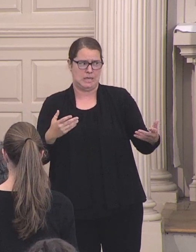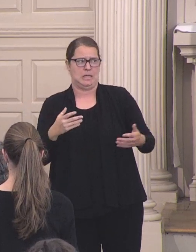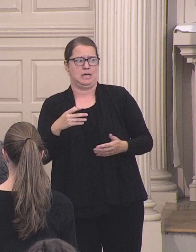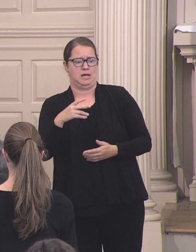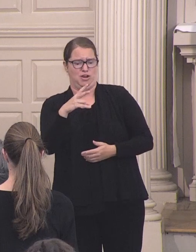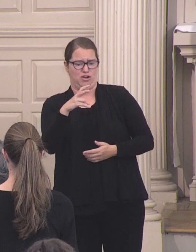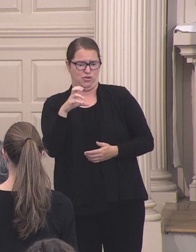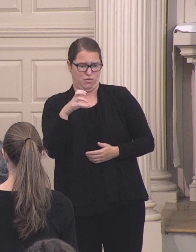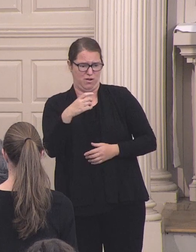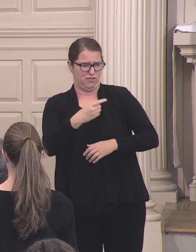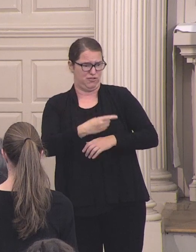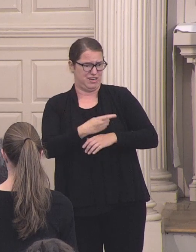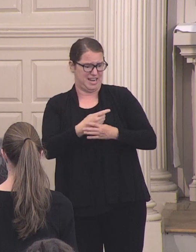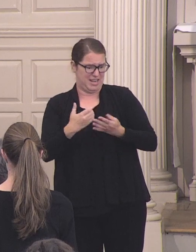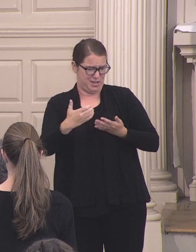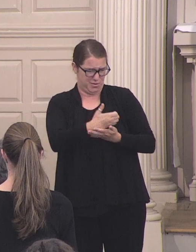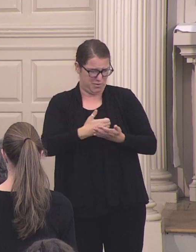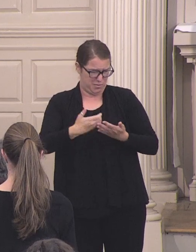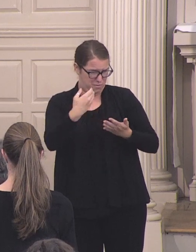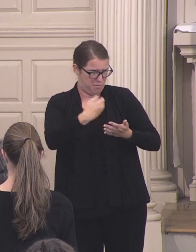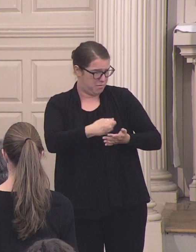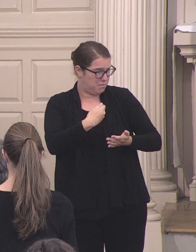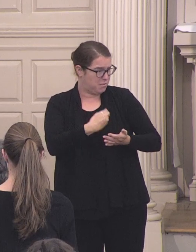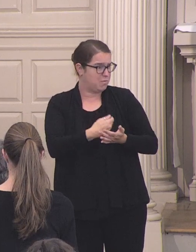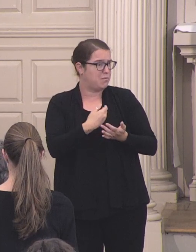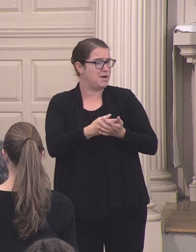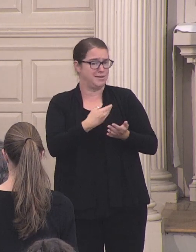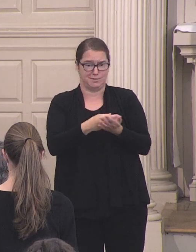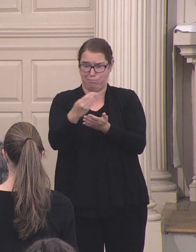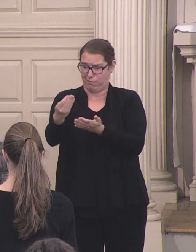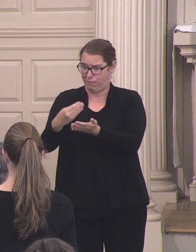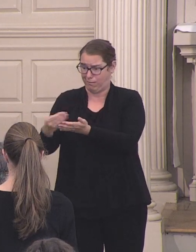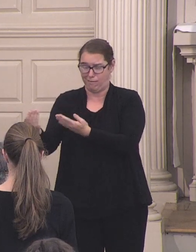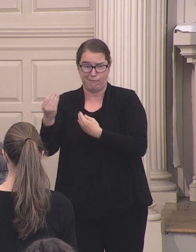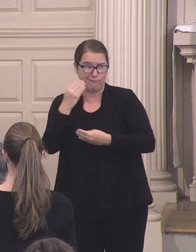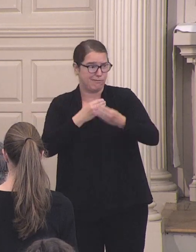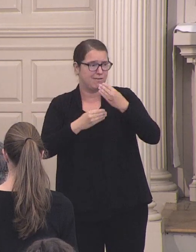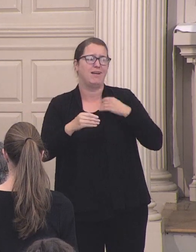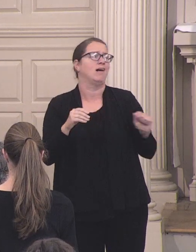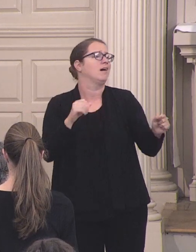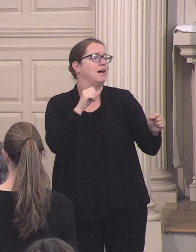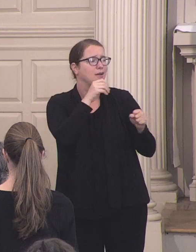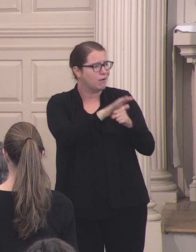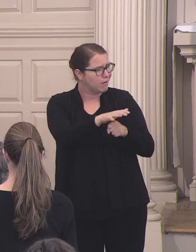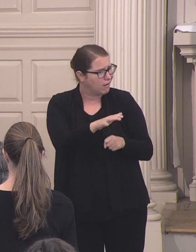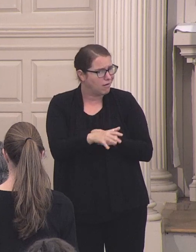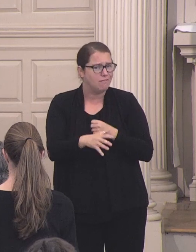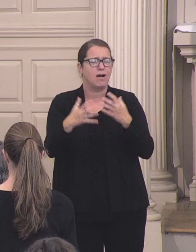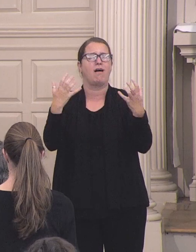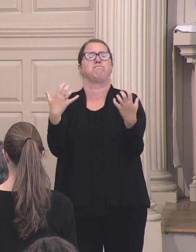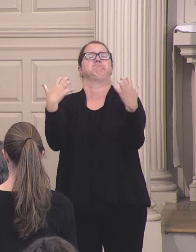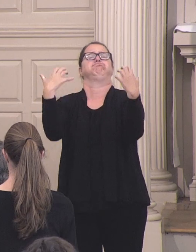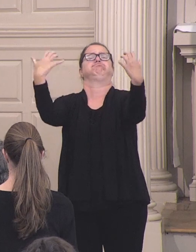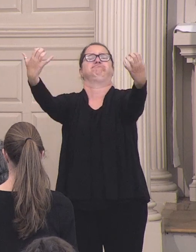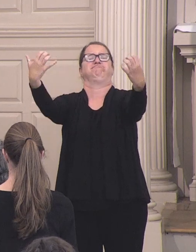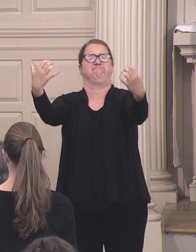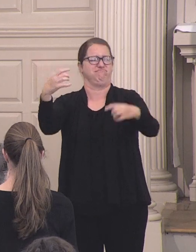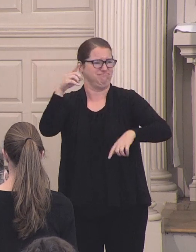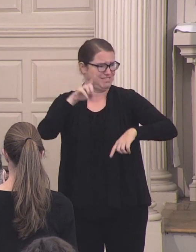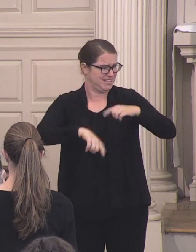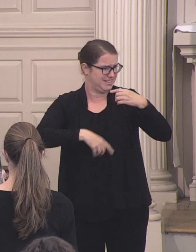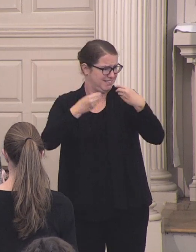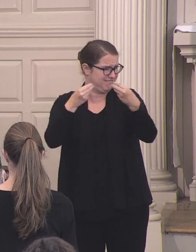200 days' wages worthy of food would not be enough for each of them to have a